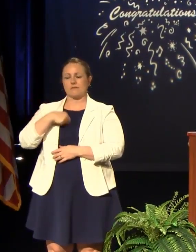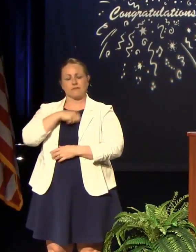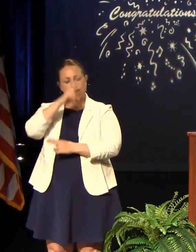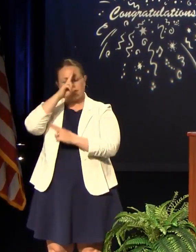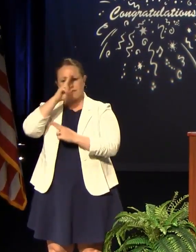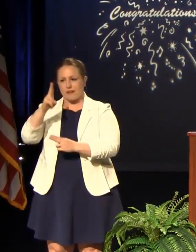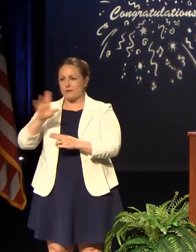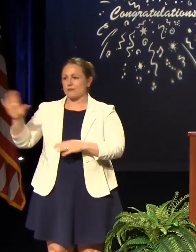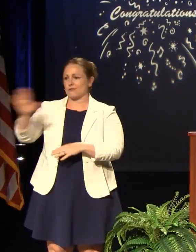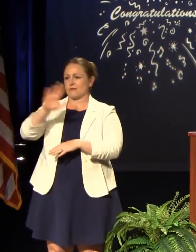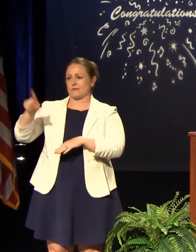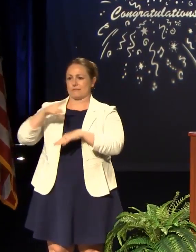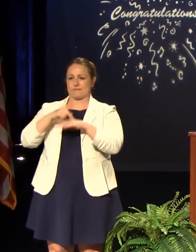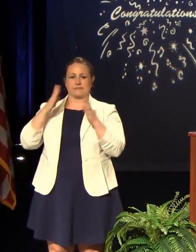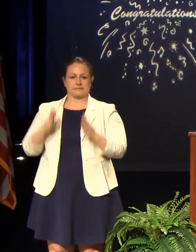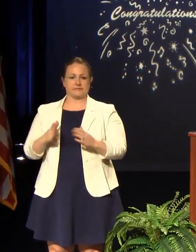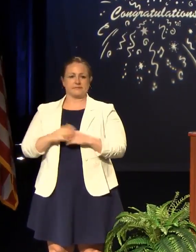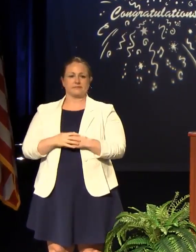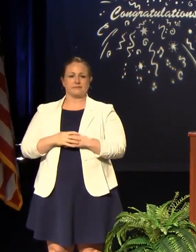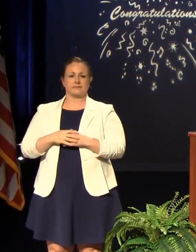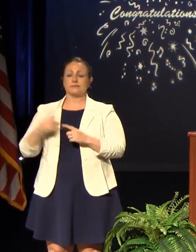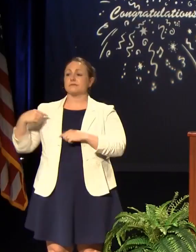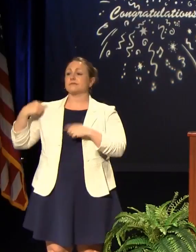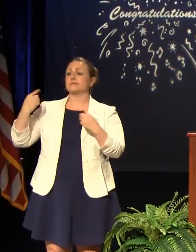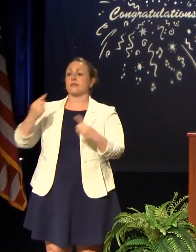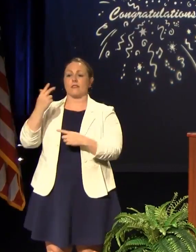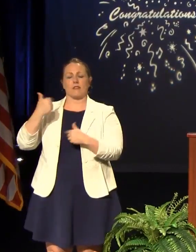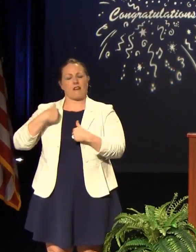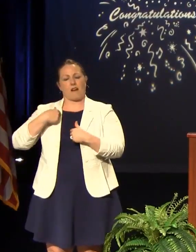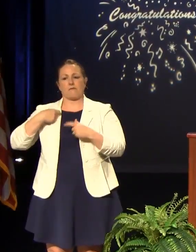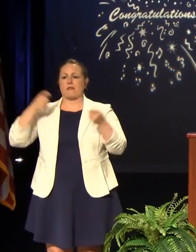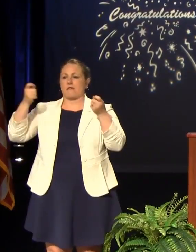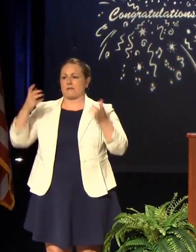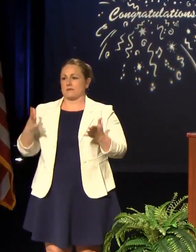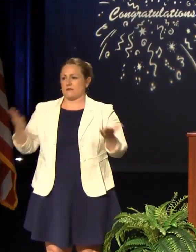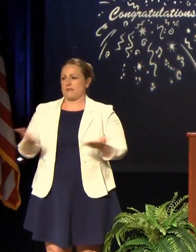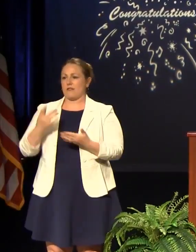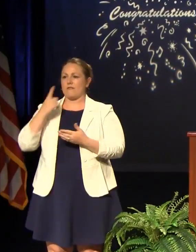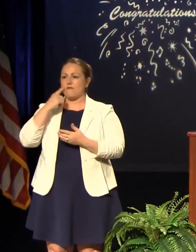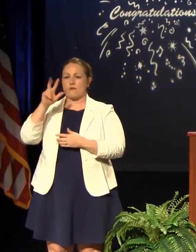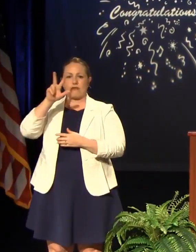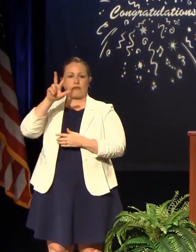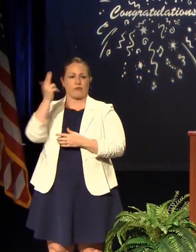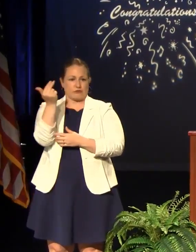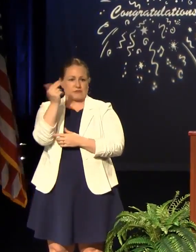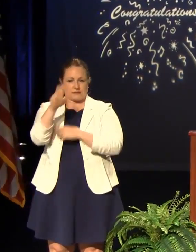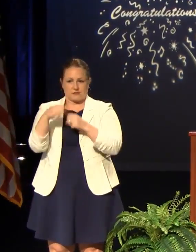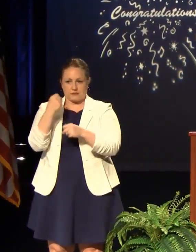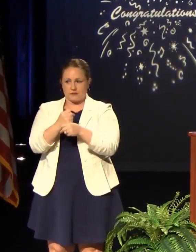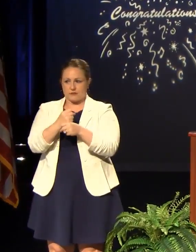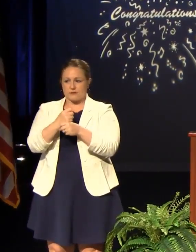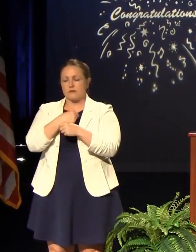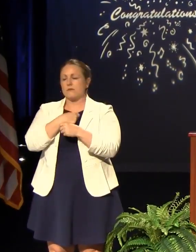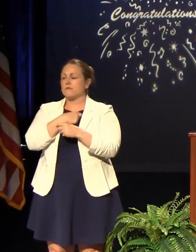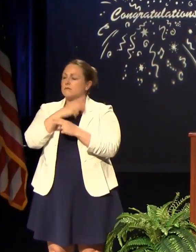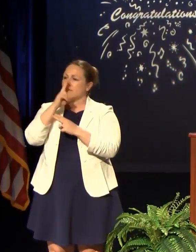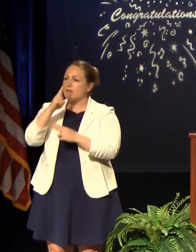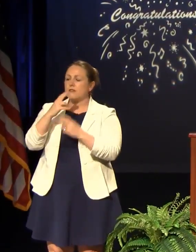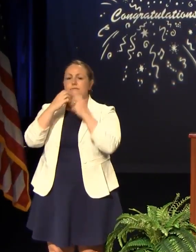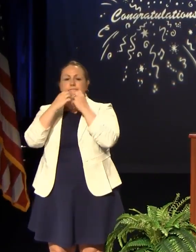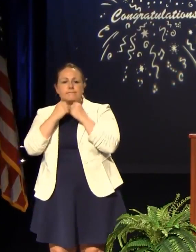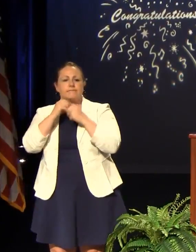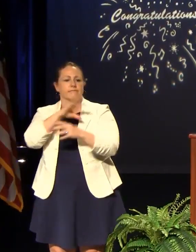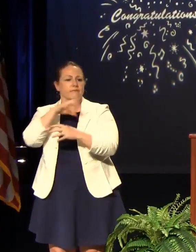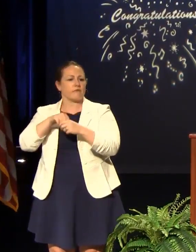School. Over the past 13 years as an administrator at Lakeview High School, it has been my privilege to be a part of the education of